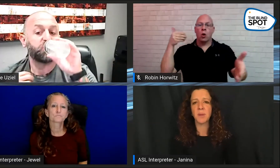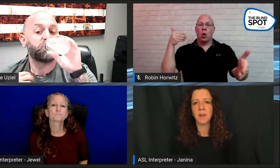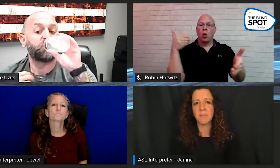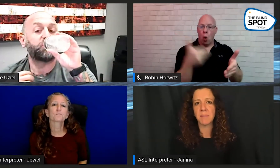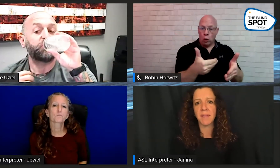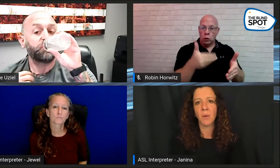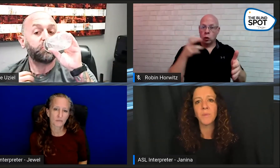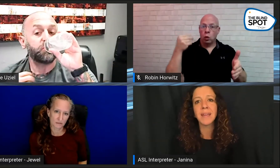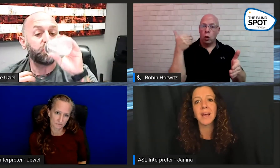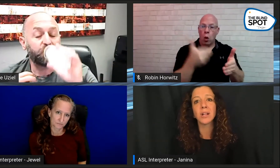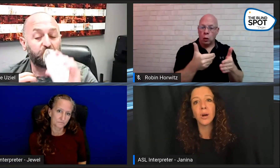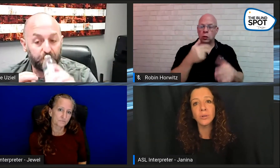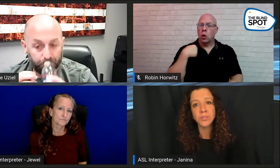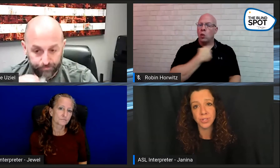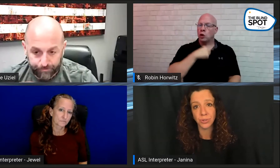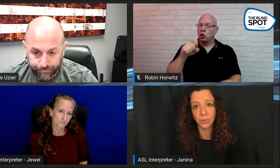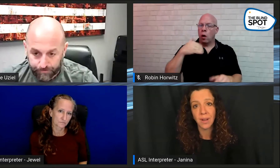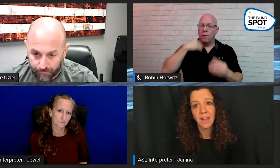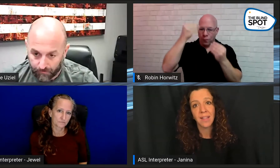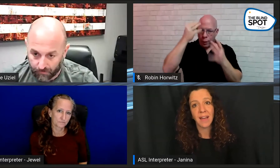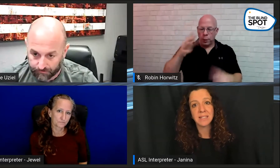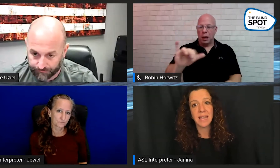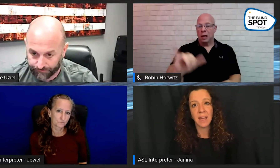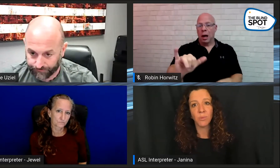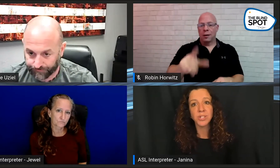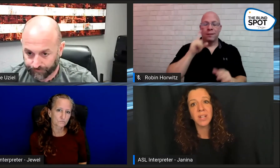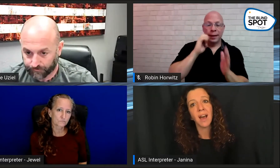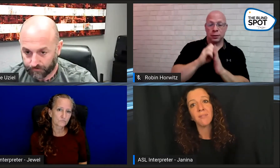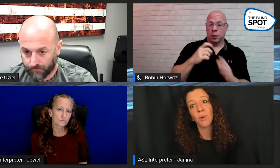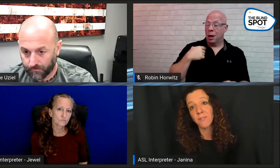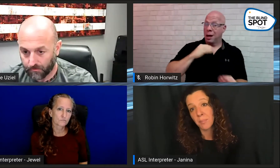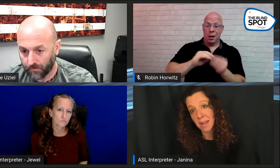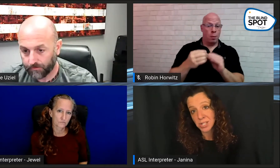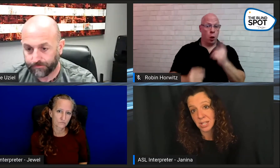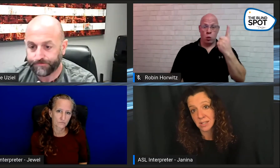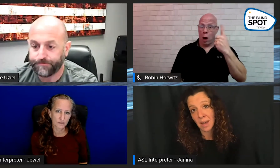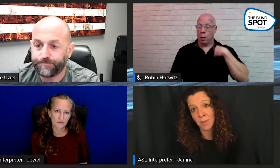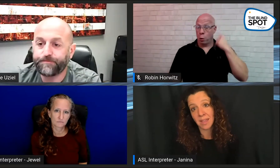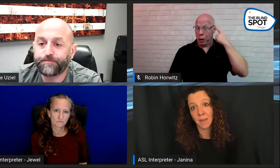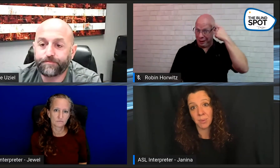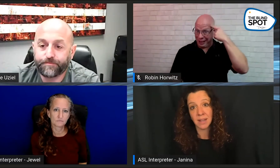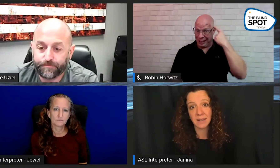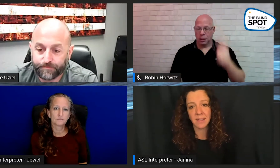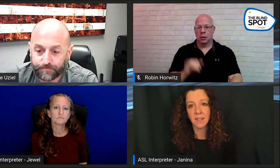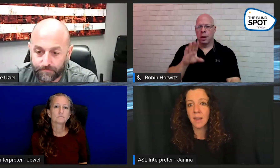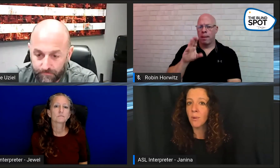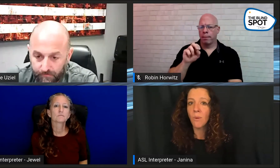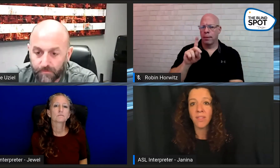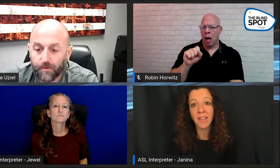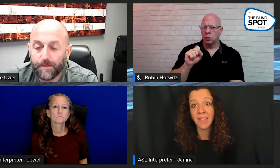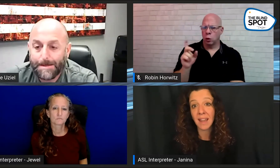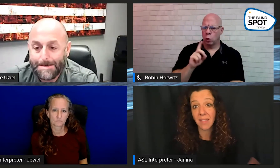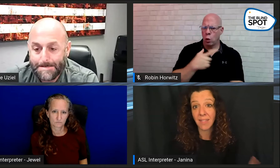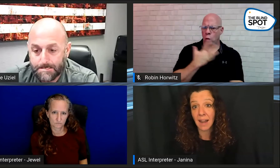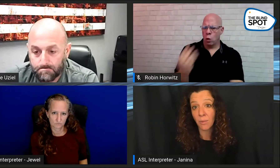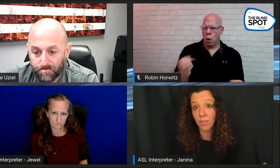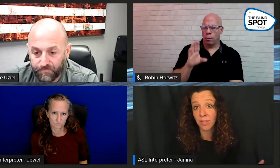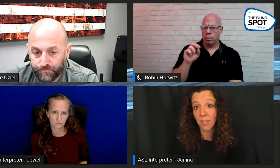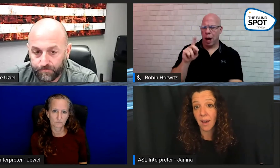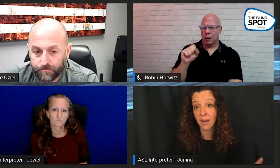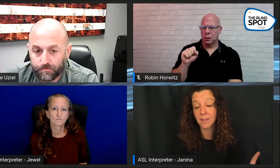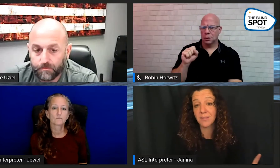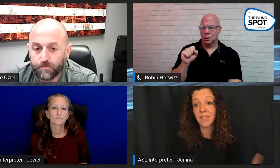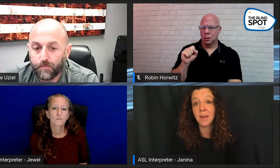let me explain what I mean by that. When we get close to that day, we should have more information that we can then predict. The number one thing that I